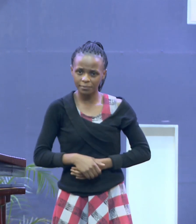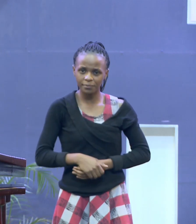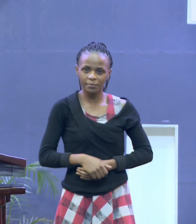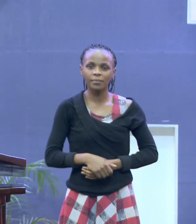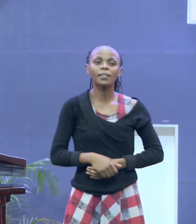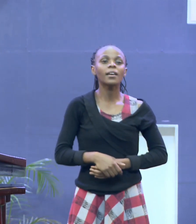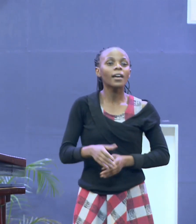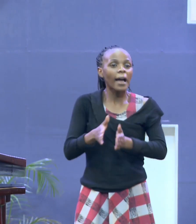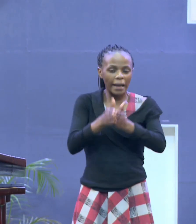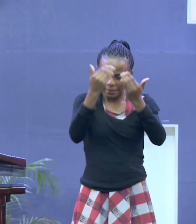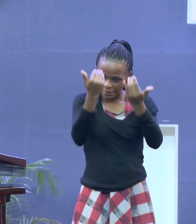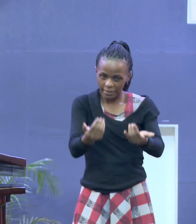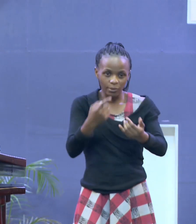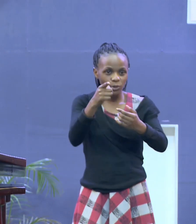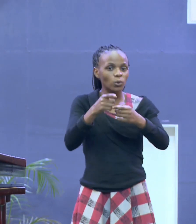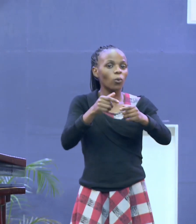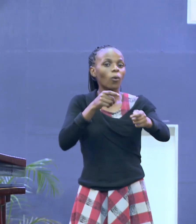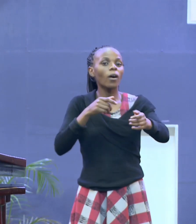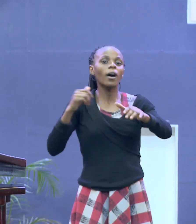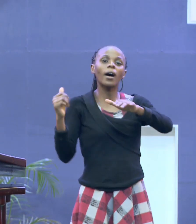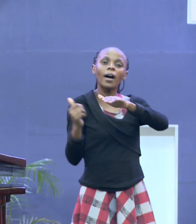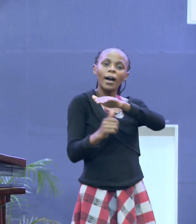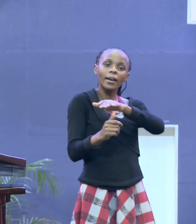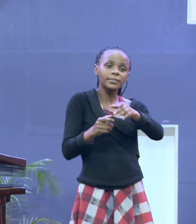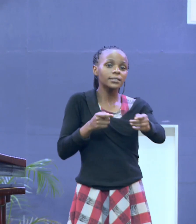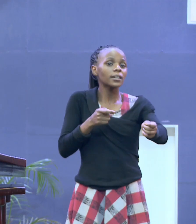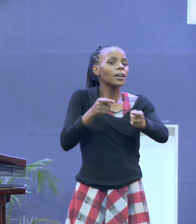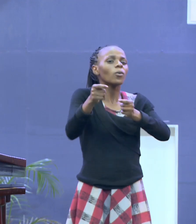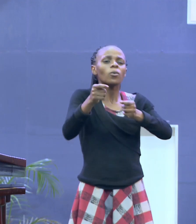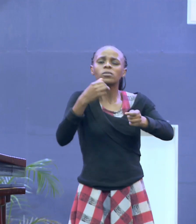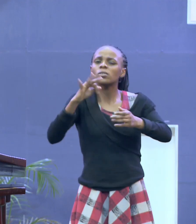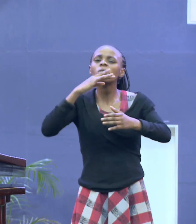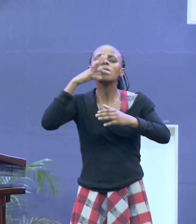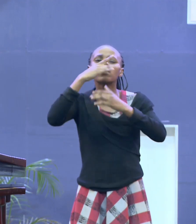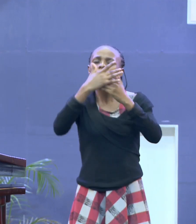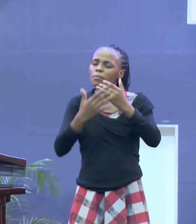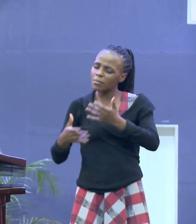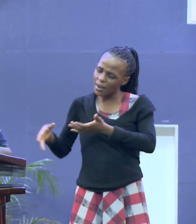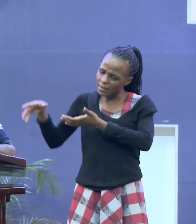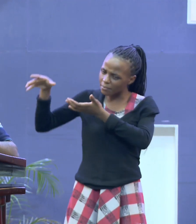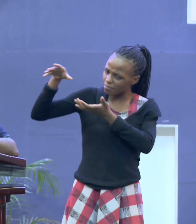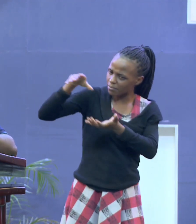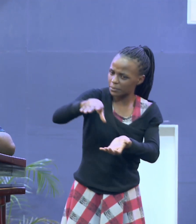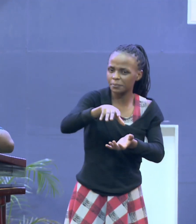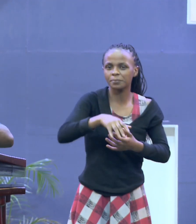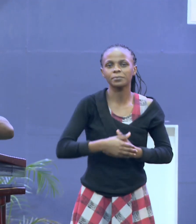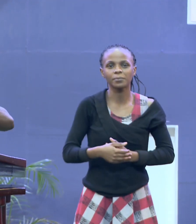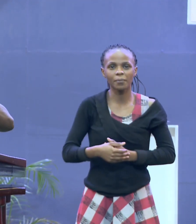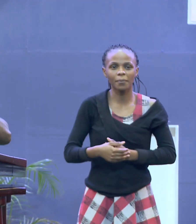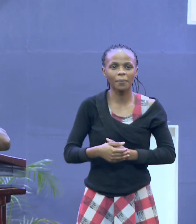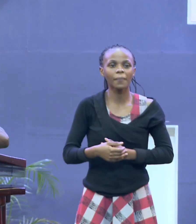kati tokyafugibwa manyi ga misayi gye bayiwa. Right now you're not governed by the blood that was shed.